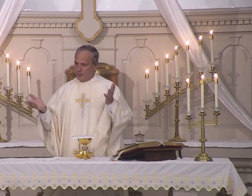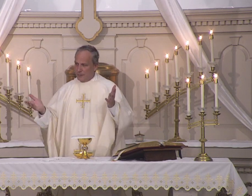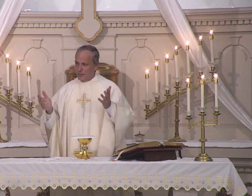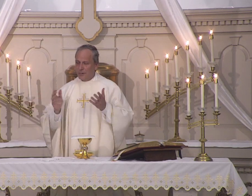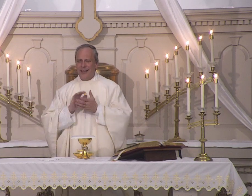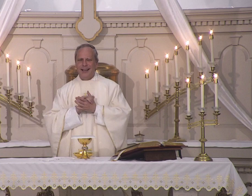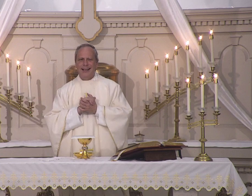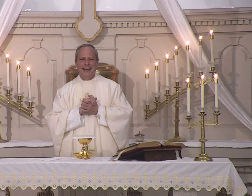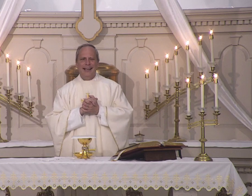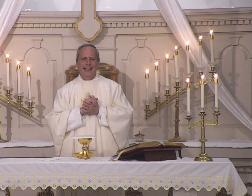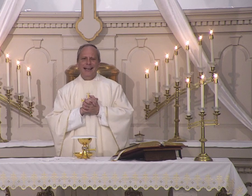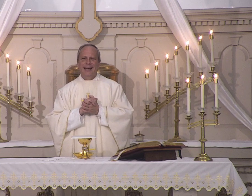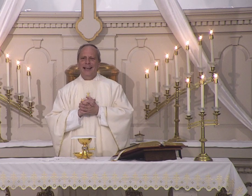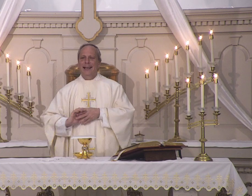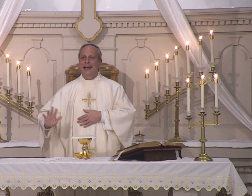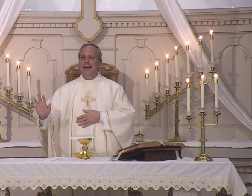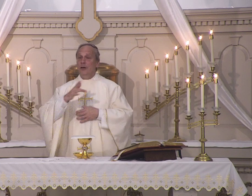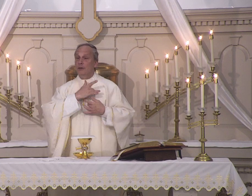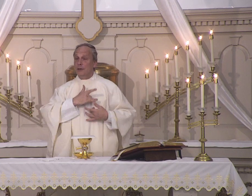The Lord be with you.